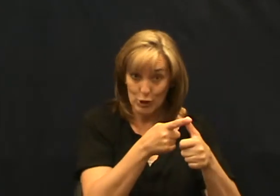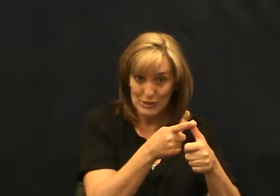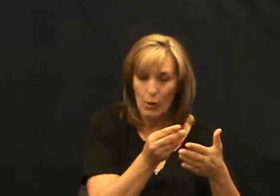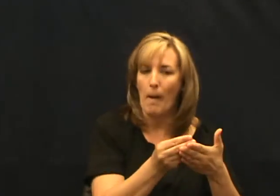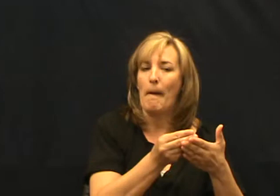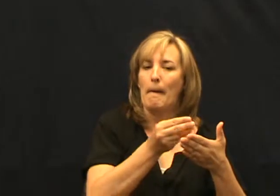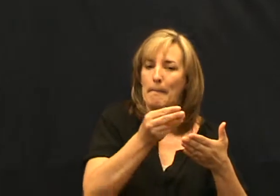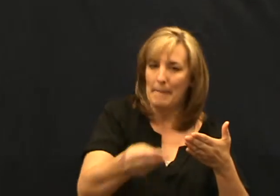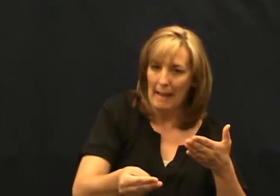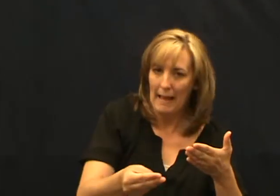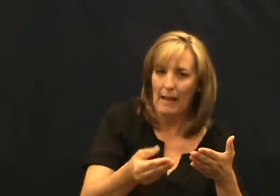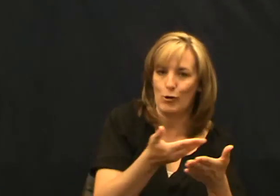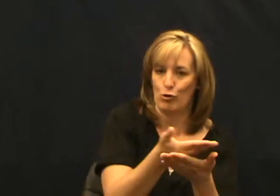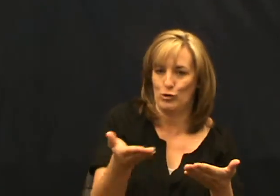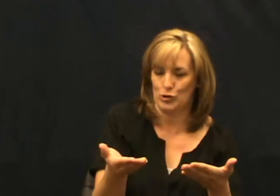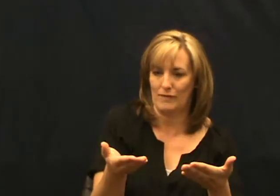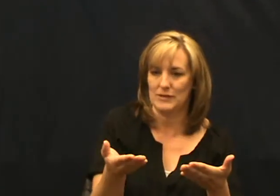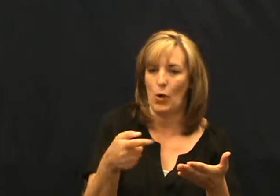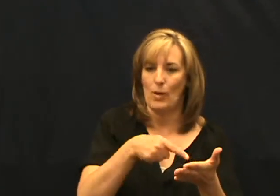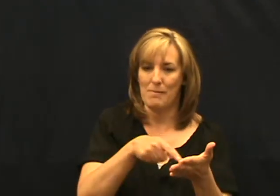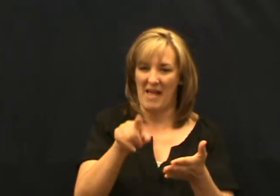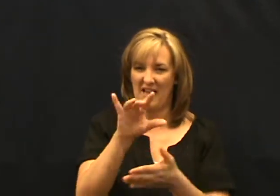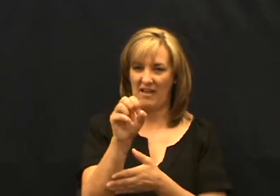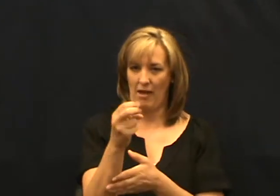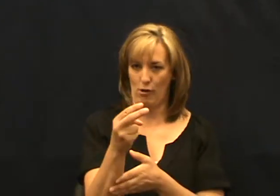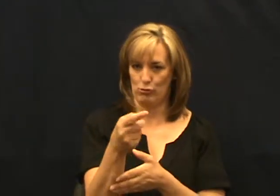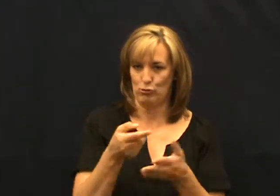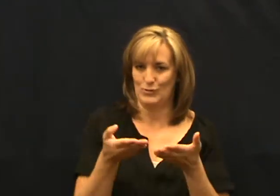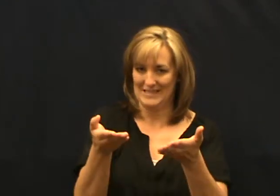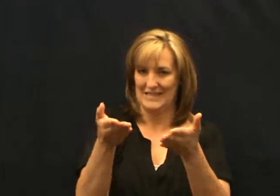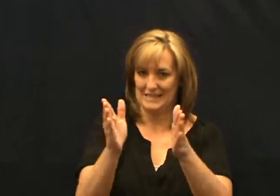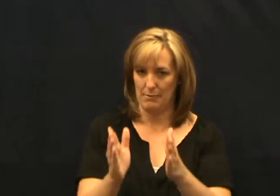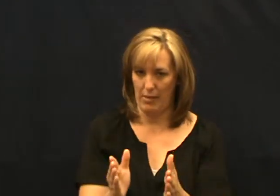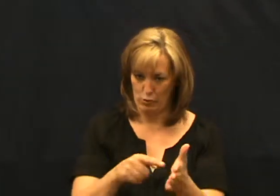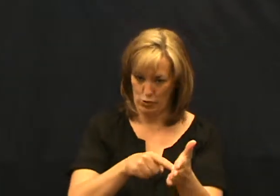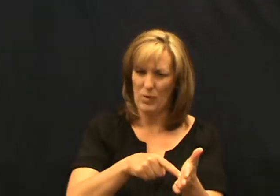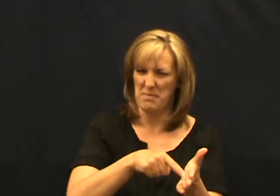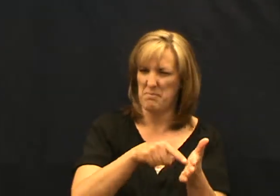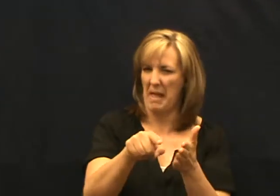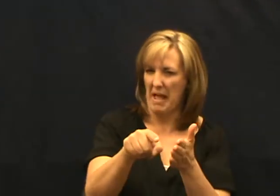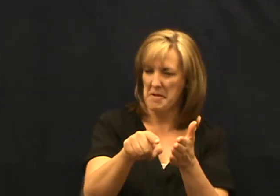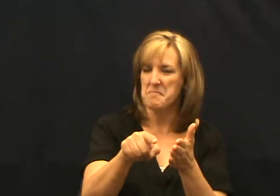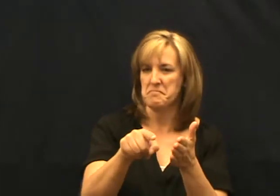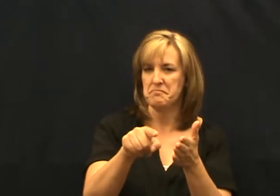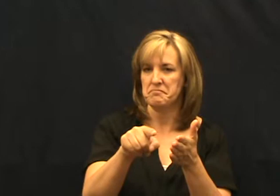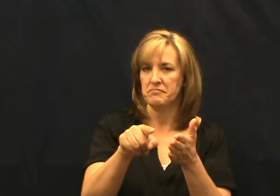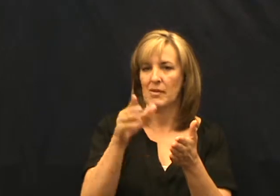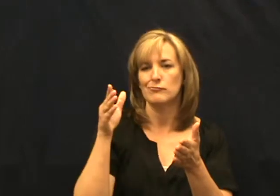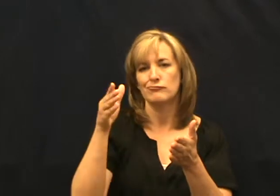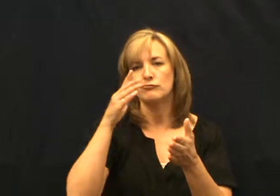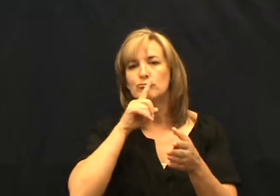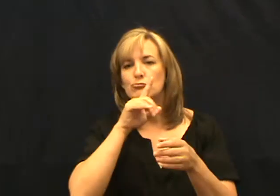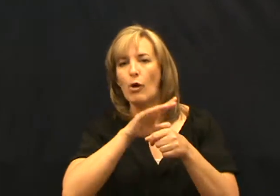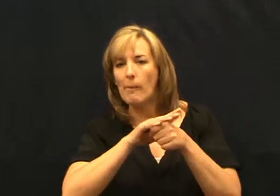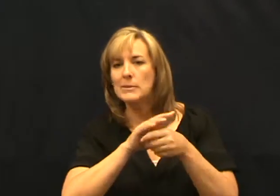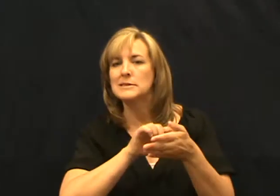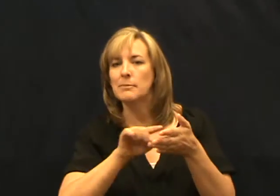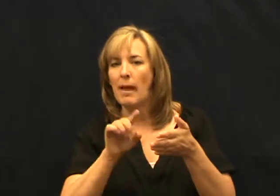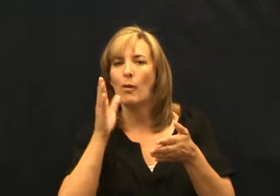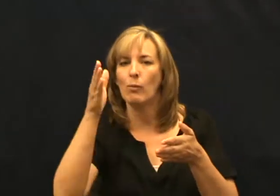to the suppliers at some point in time, so we pay the suppliers either in a promise to pay and then follow up by paying off